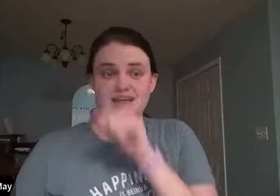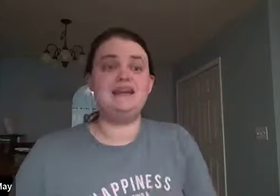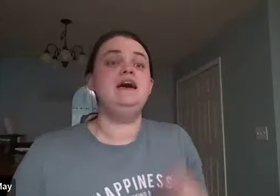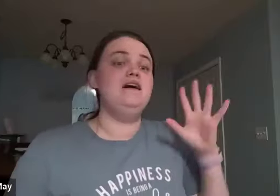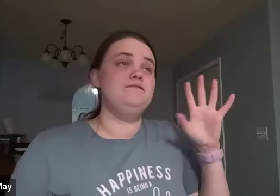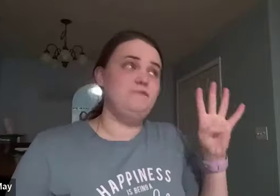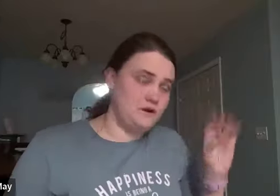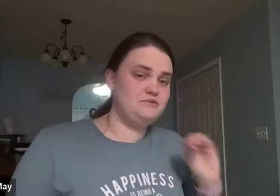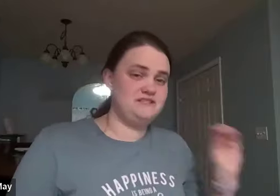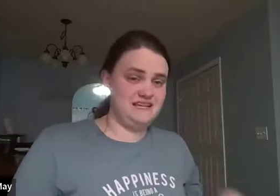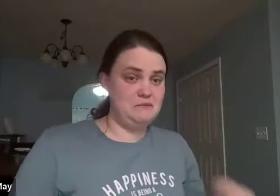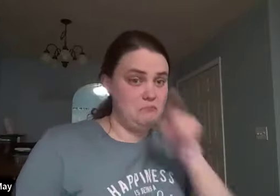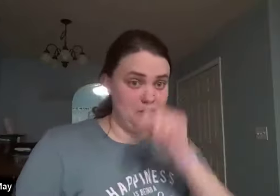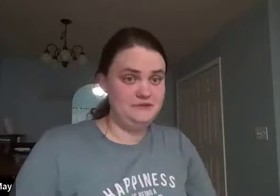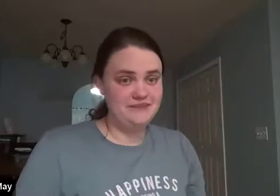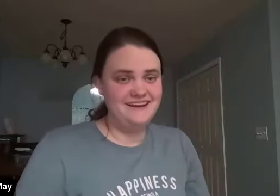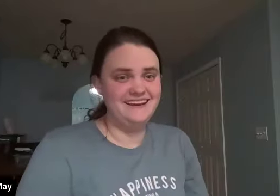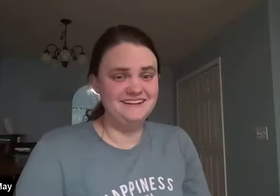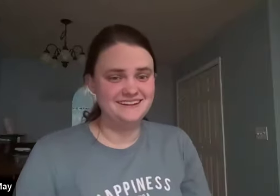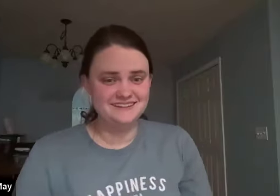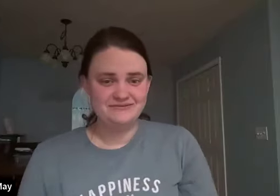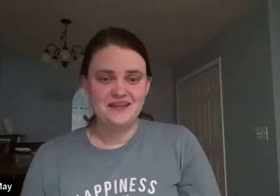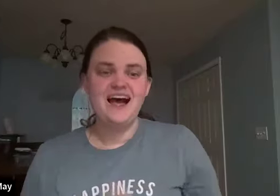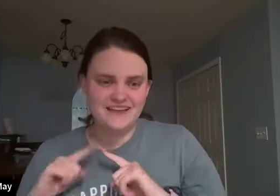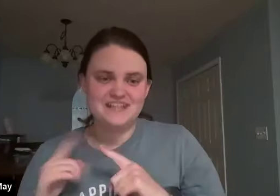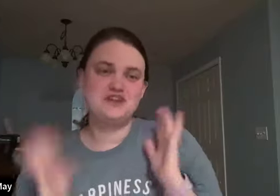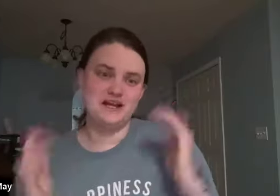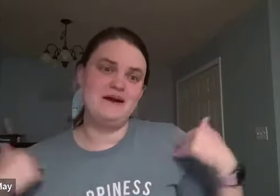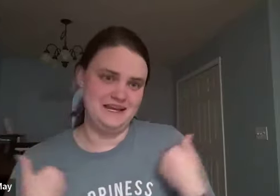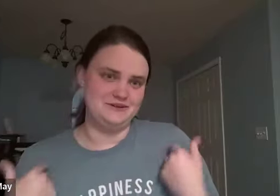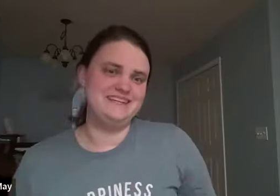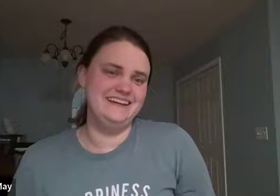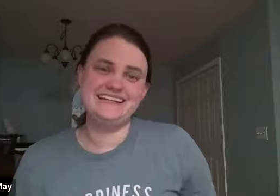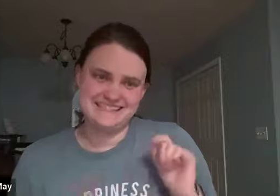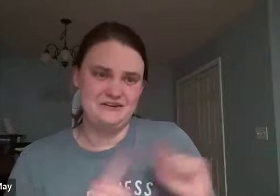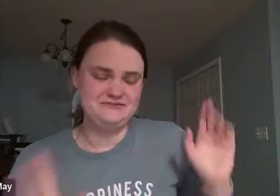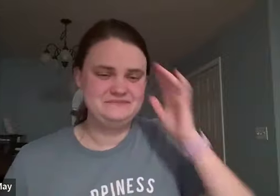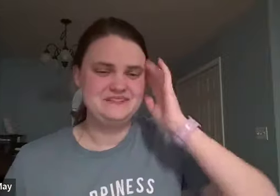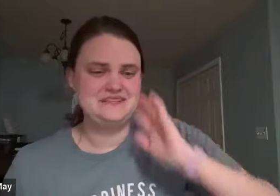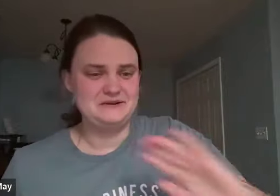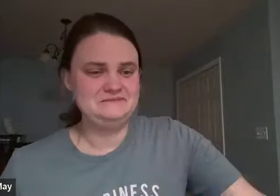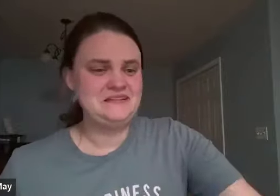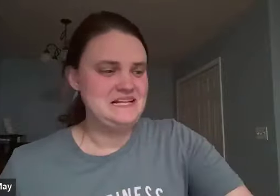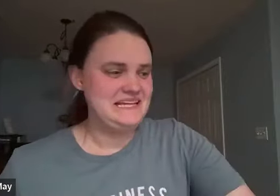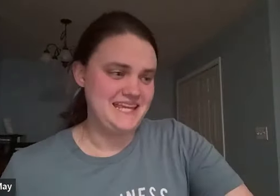chicken, 40% bird. Unless you're talking about animals in itself. So,